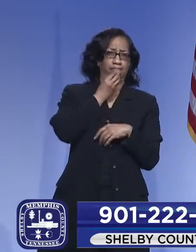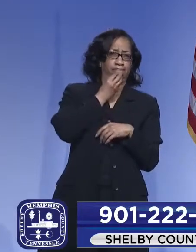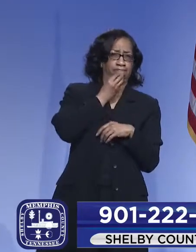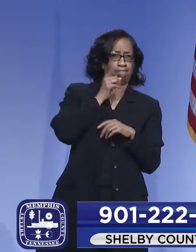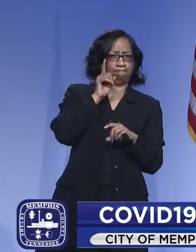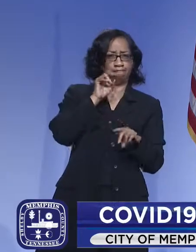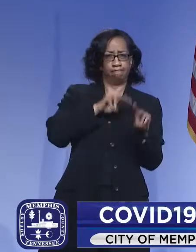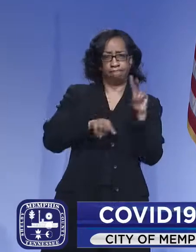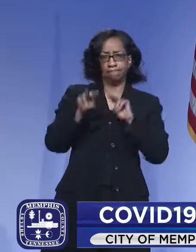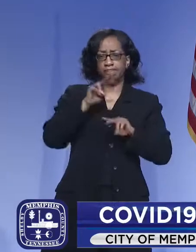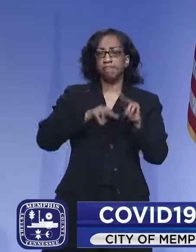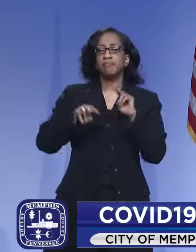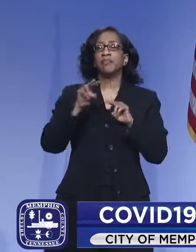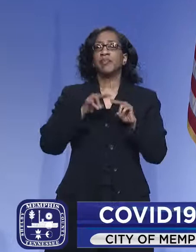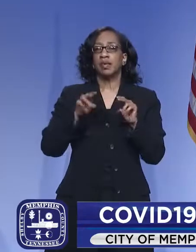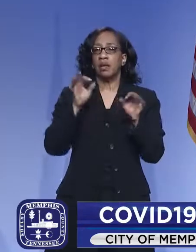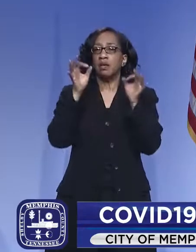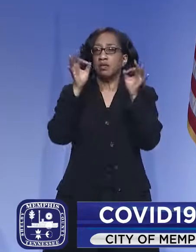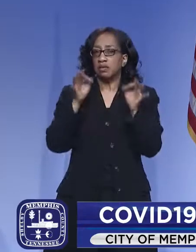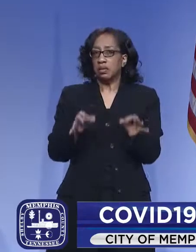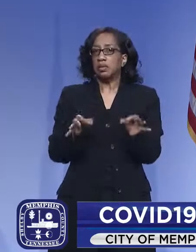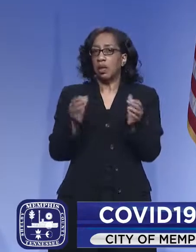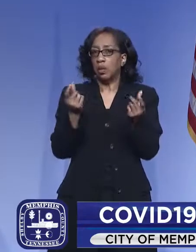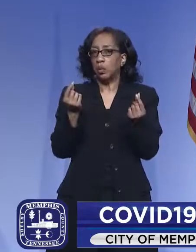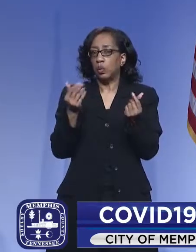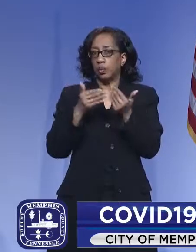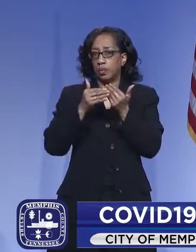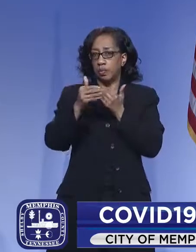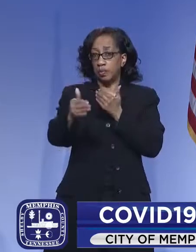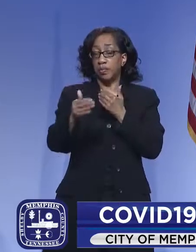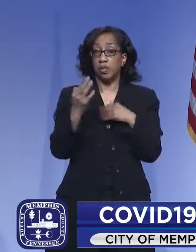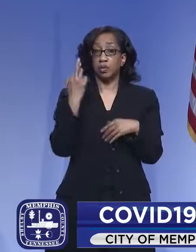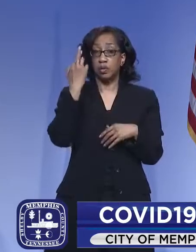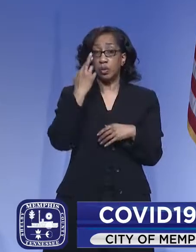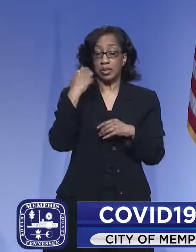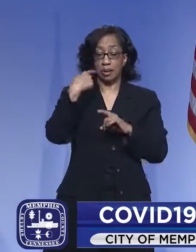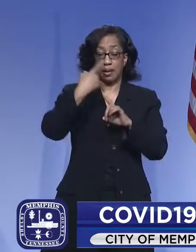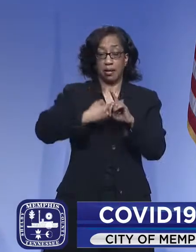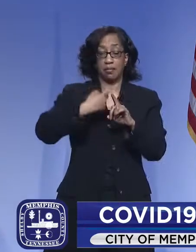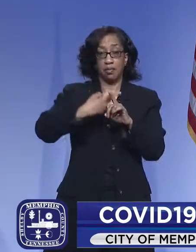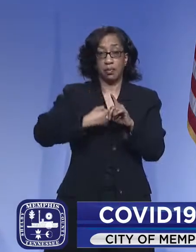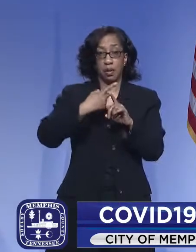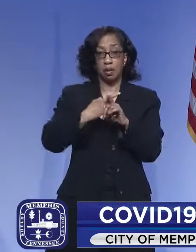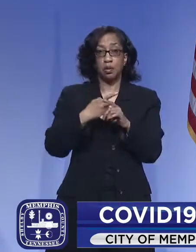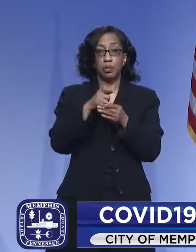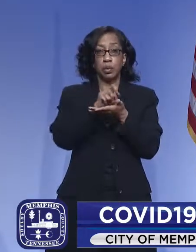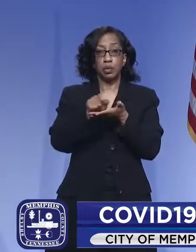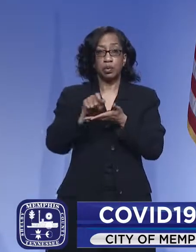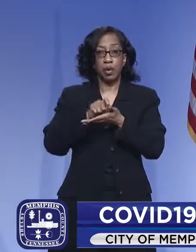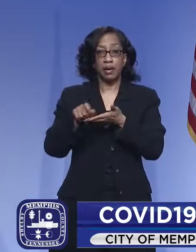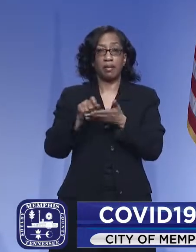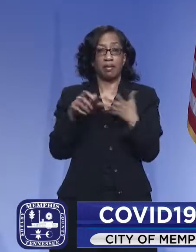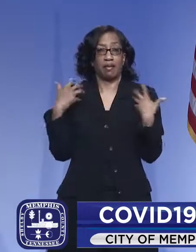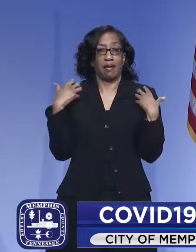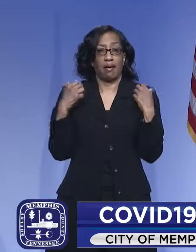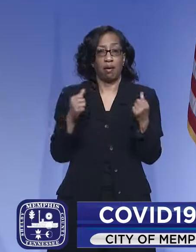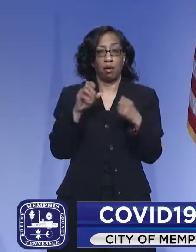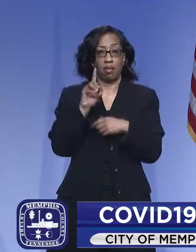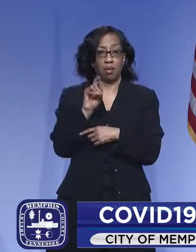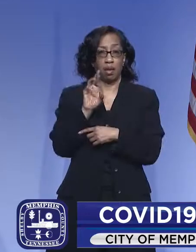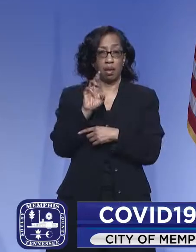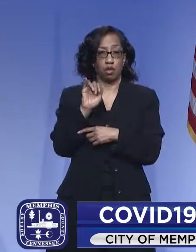recommendations. That's one of the reasons that we rewrite the health directives monthly, is to give ourselves